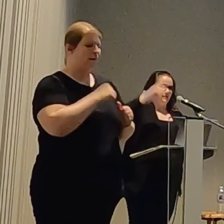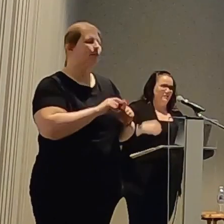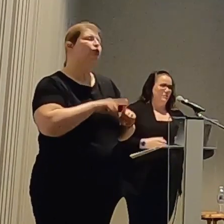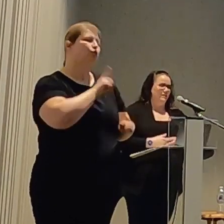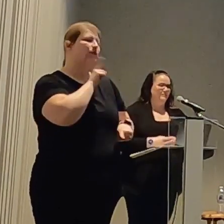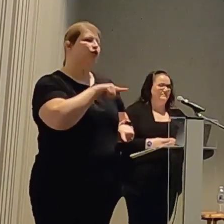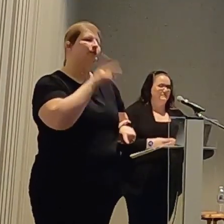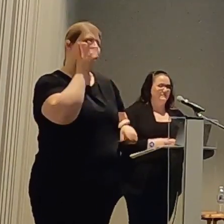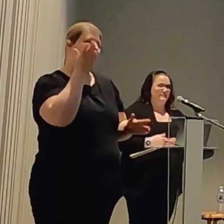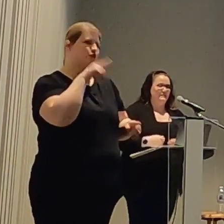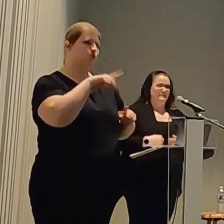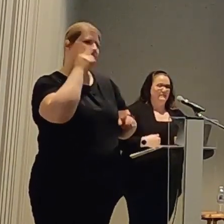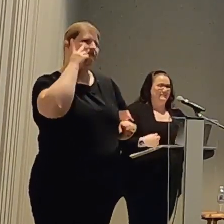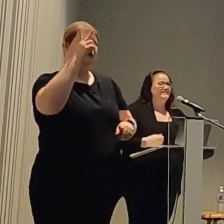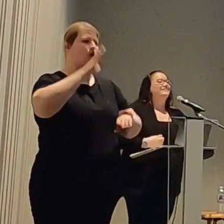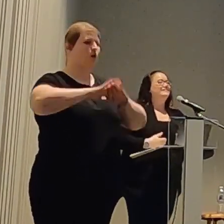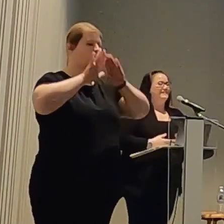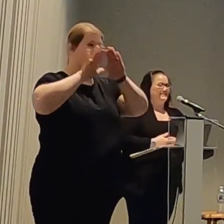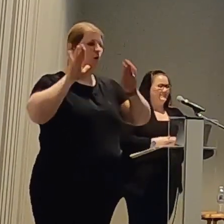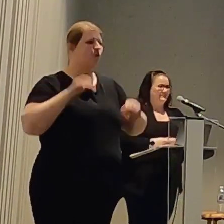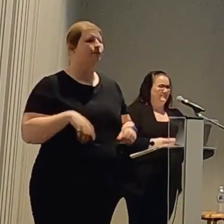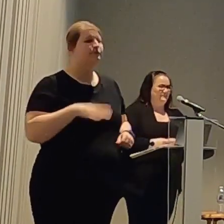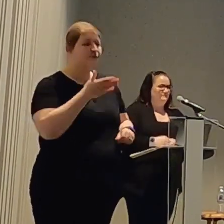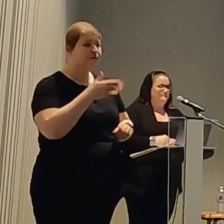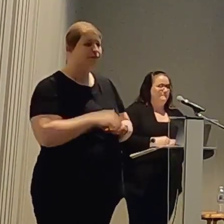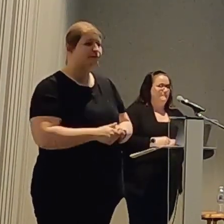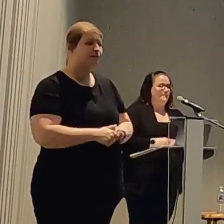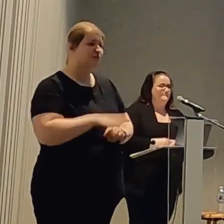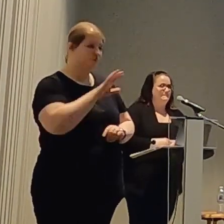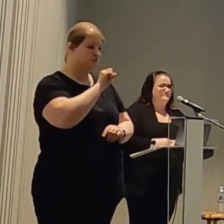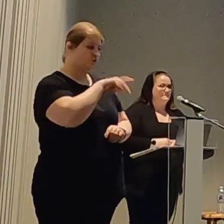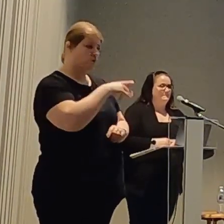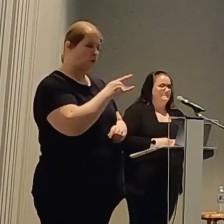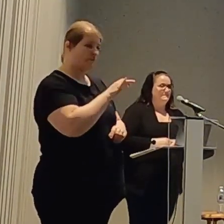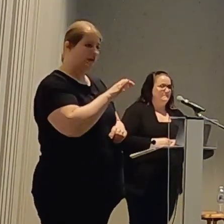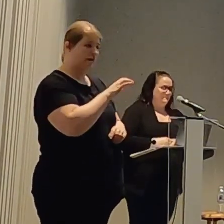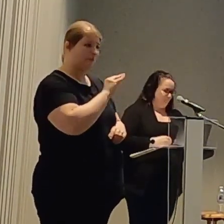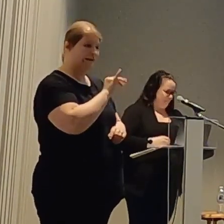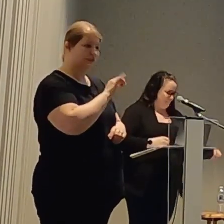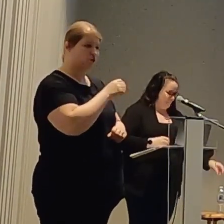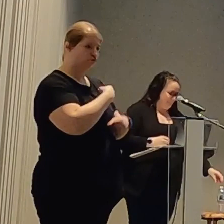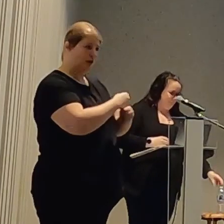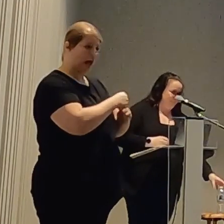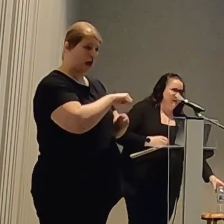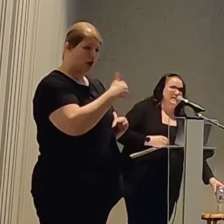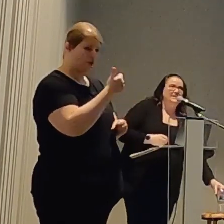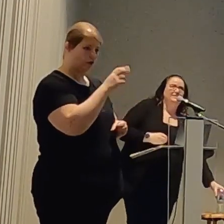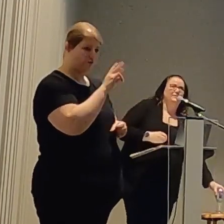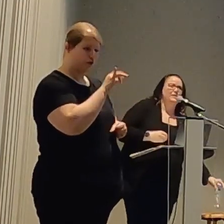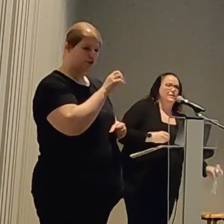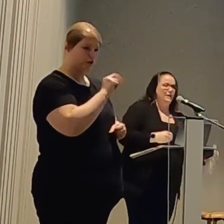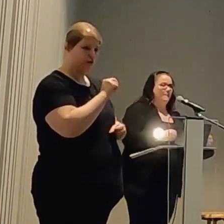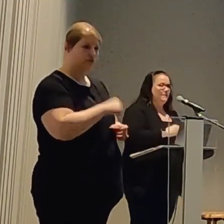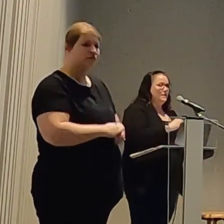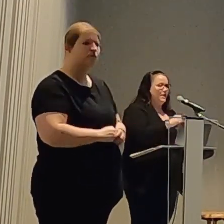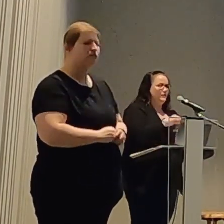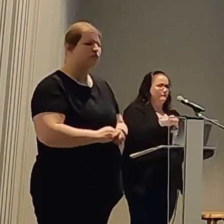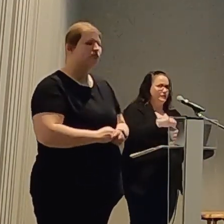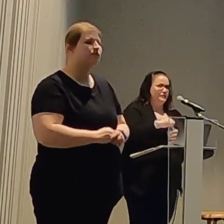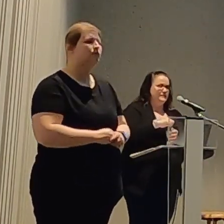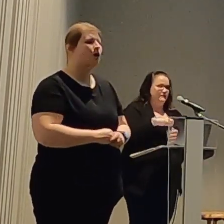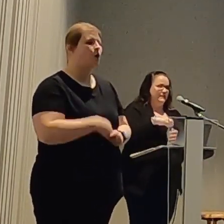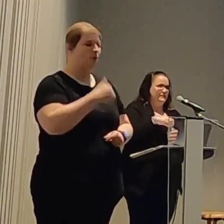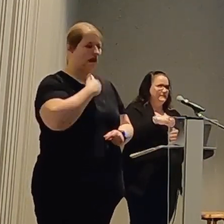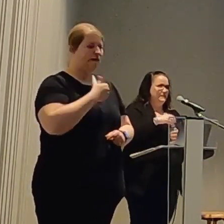kind of see it on the wall. Yes? Didn't Sophie Matisse create other versions of this? There are a couple